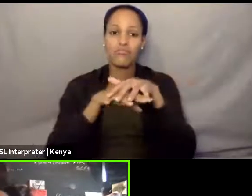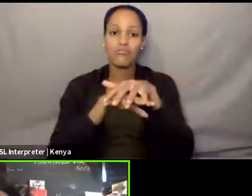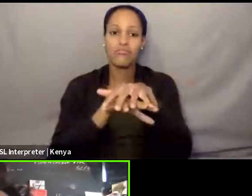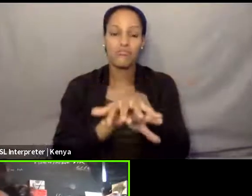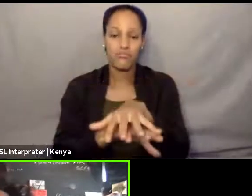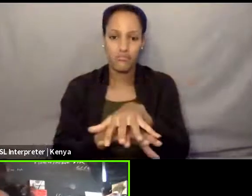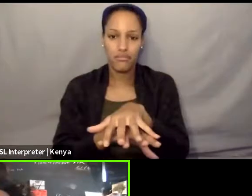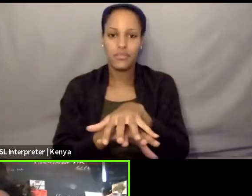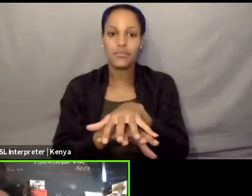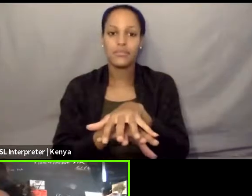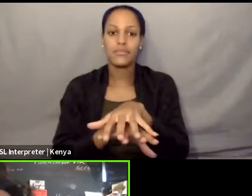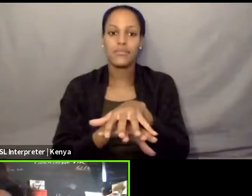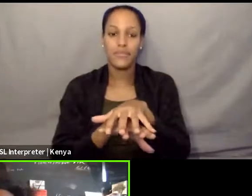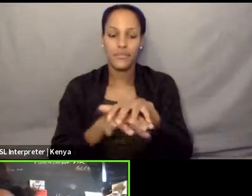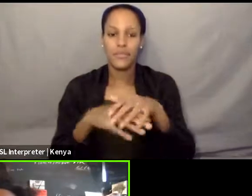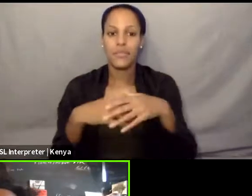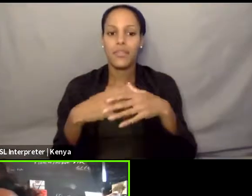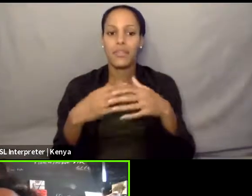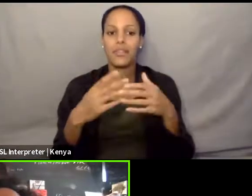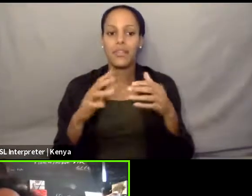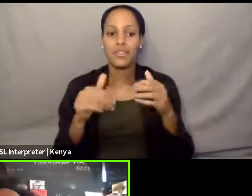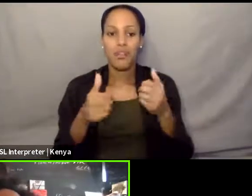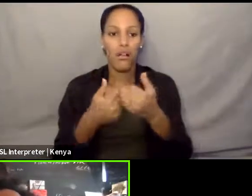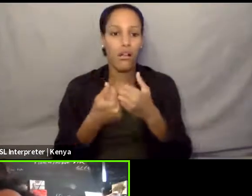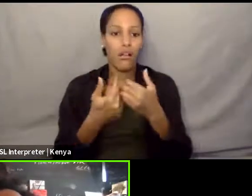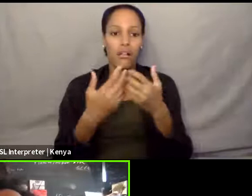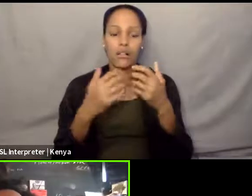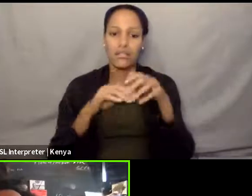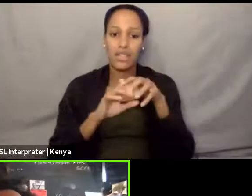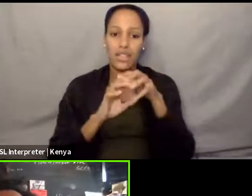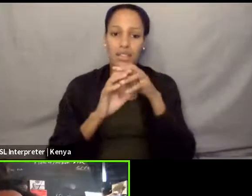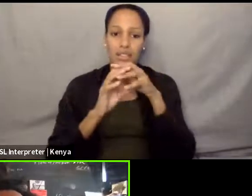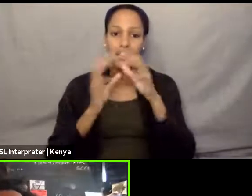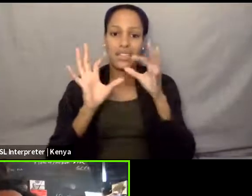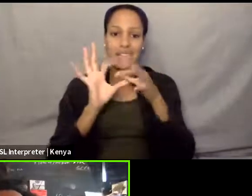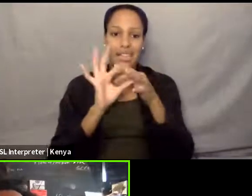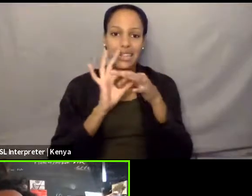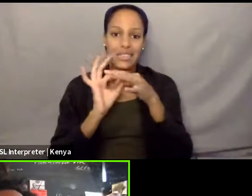together is both a kind of, you know,